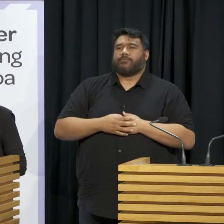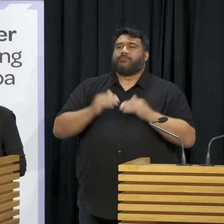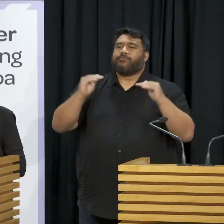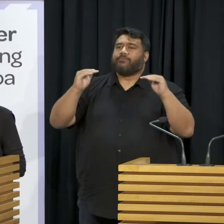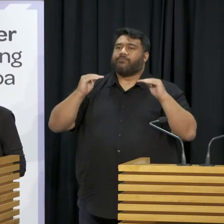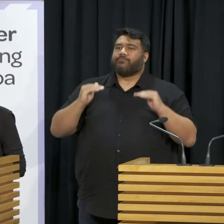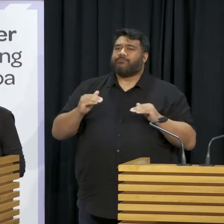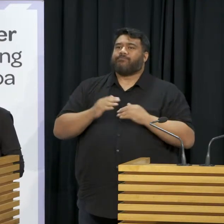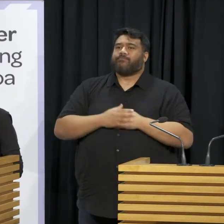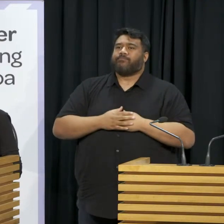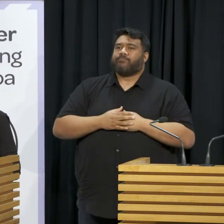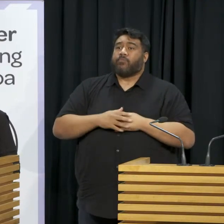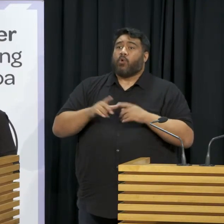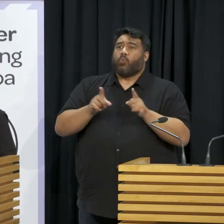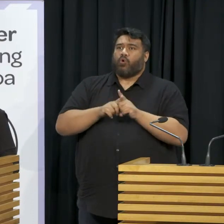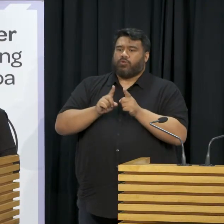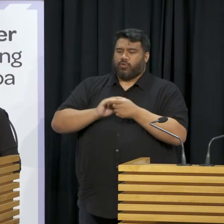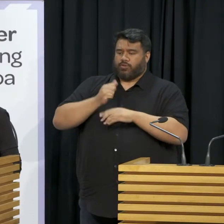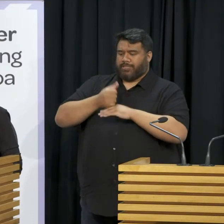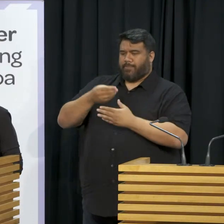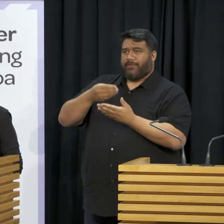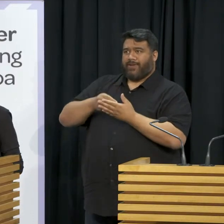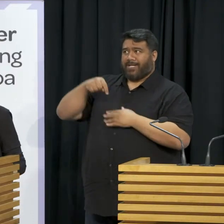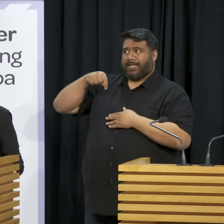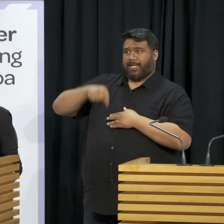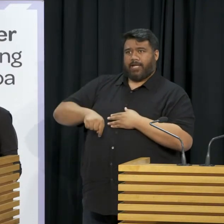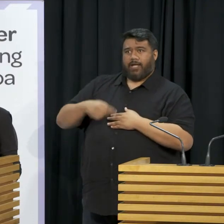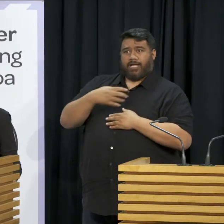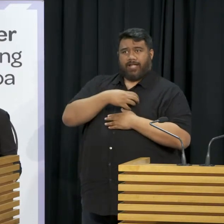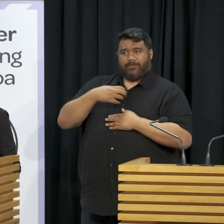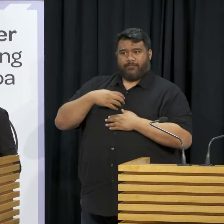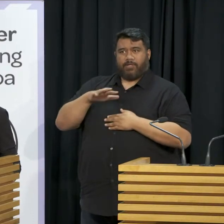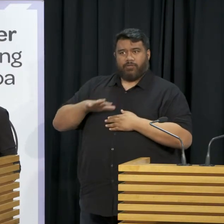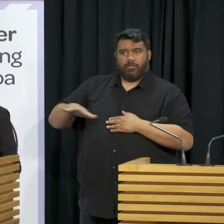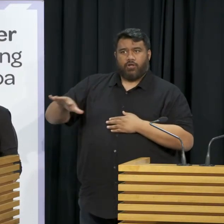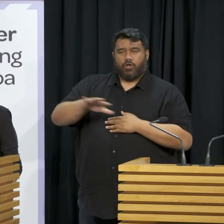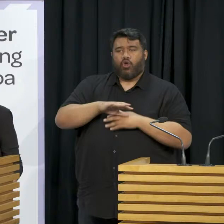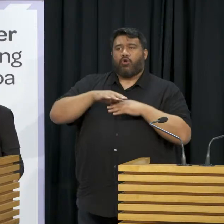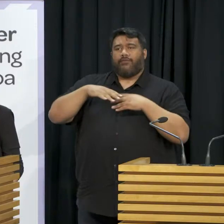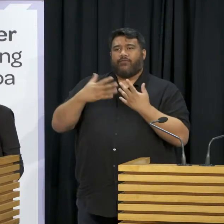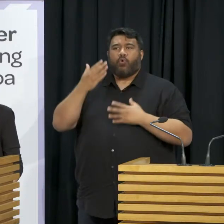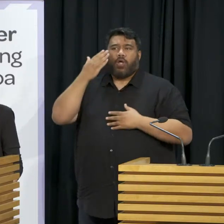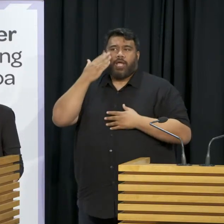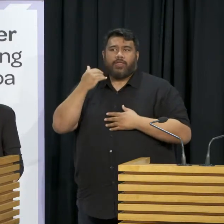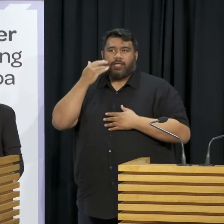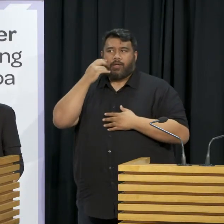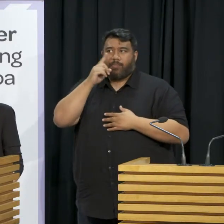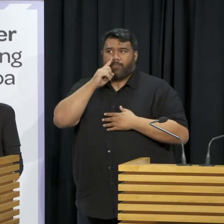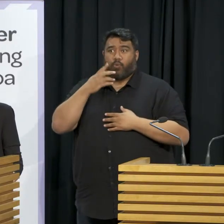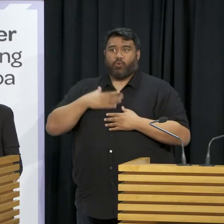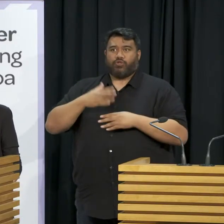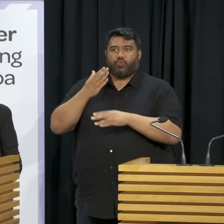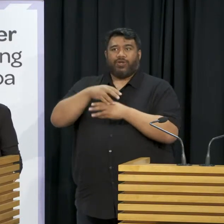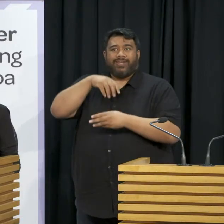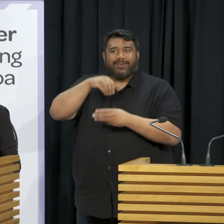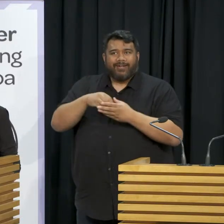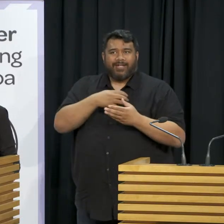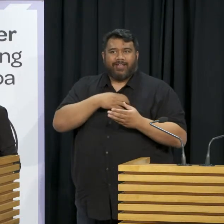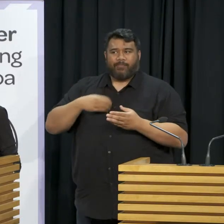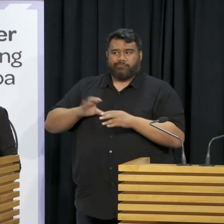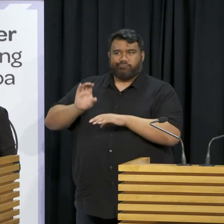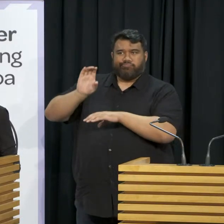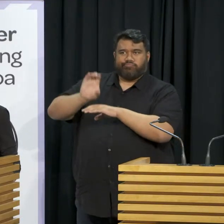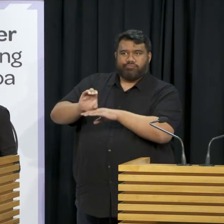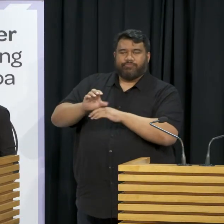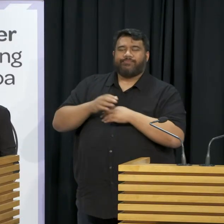aimed at increasing diversity in the public sector. Applications for the first 2021 cohort are open now. We've also extended the